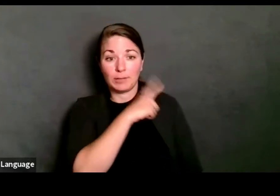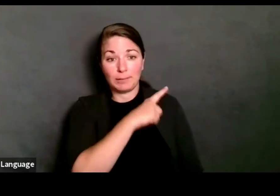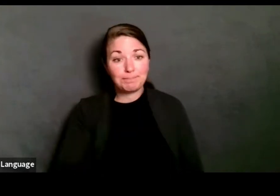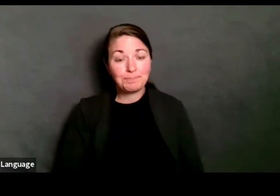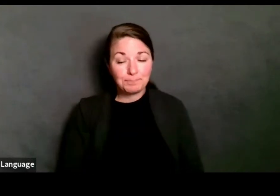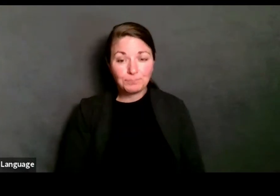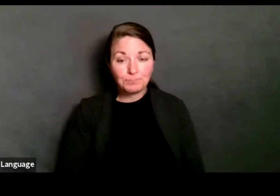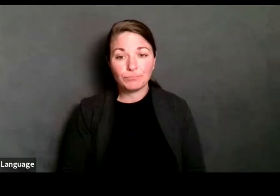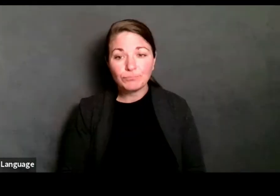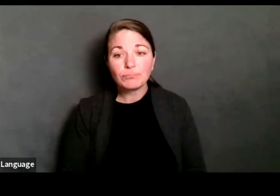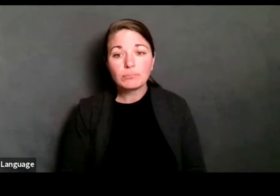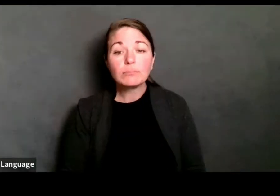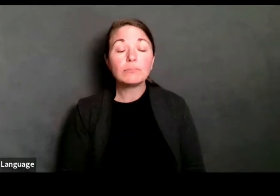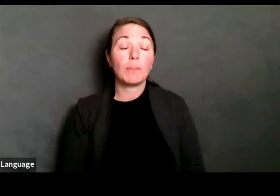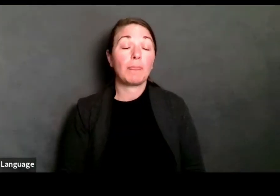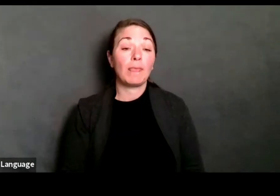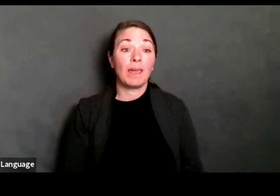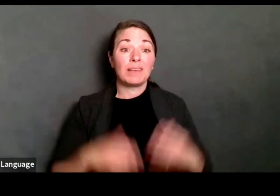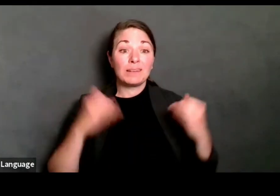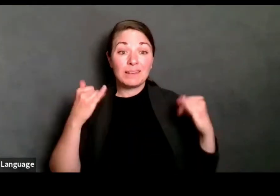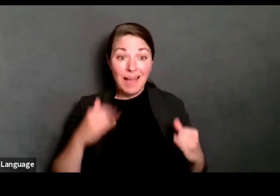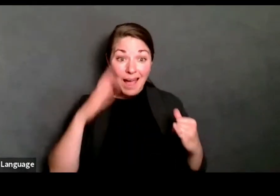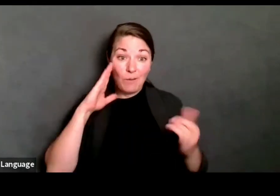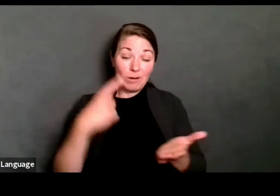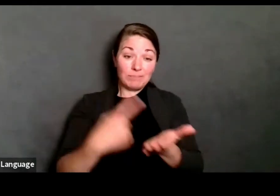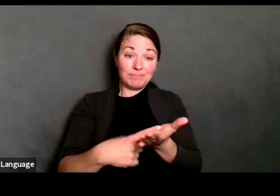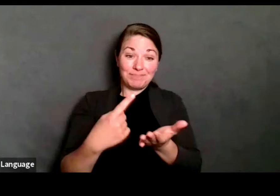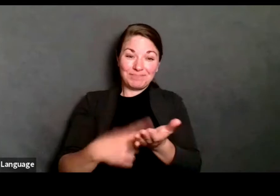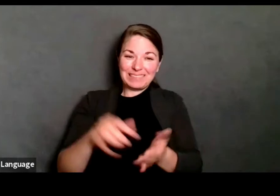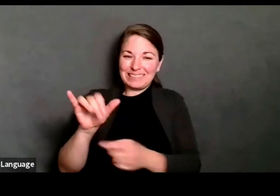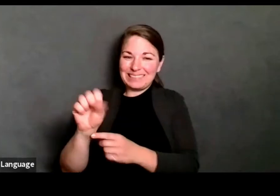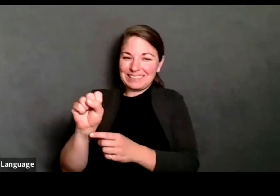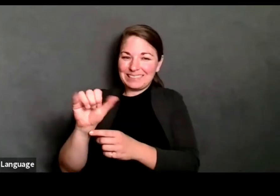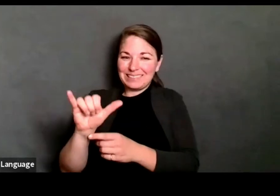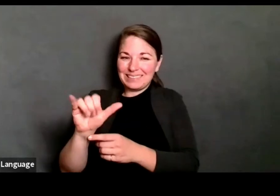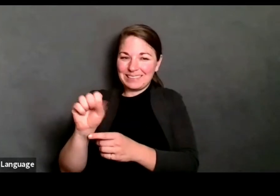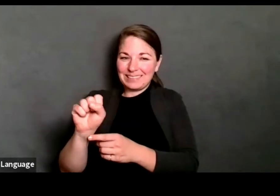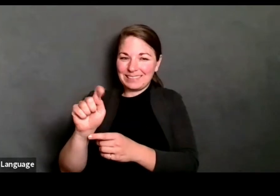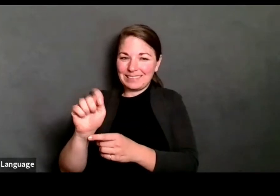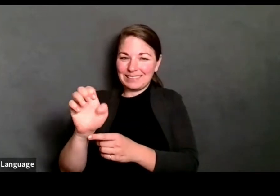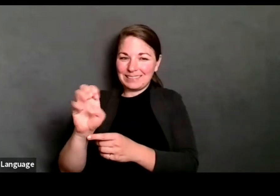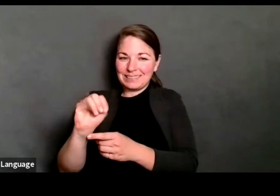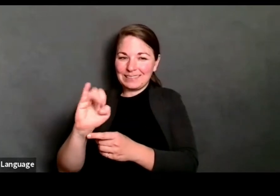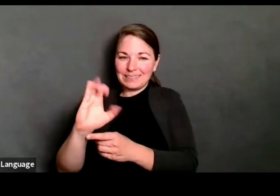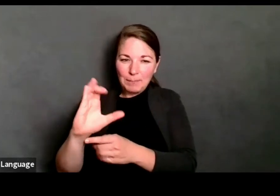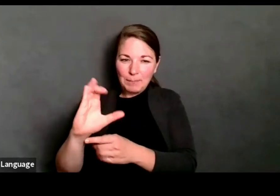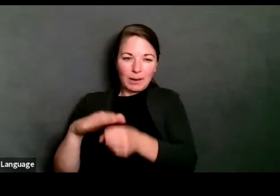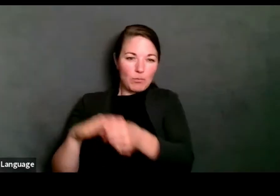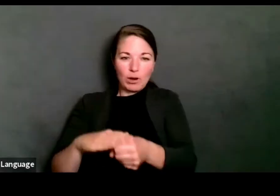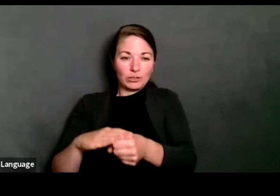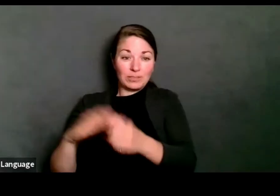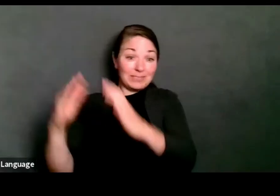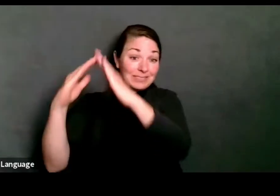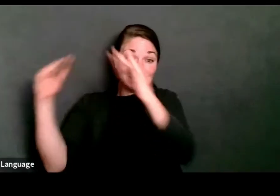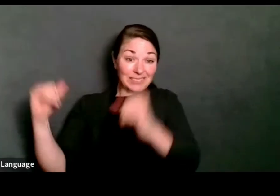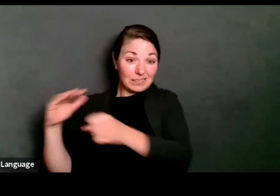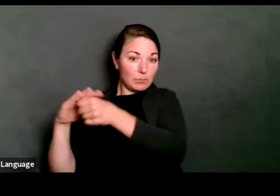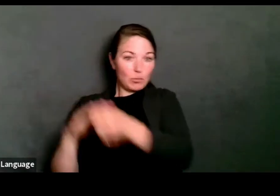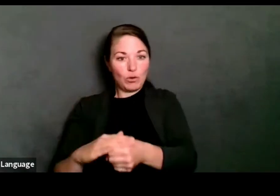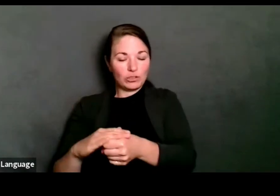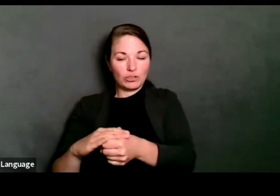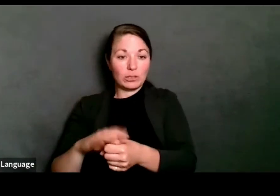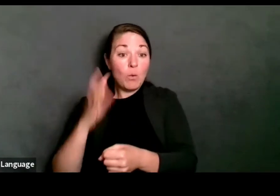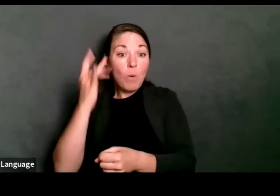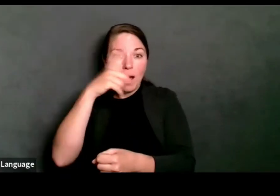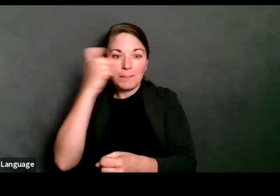oppression. And that's because in order to really get into anything else, we need to start by ensuring that everyone is grounded in the